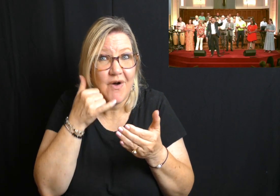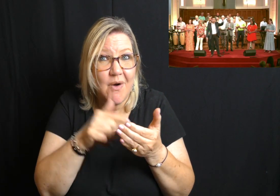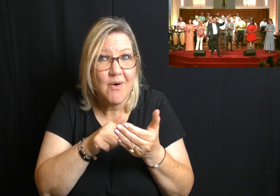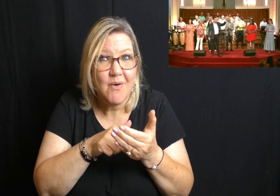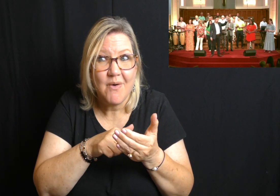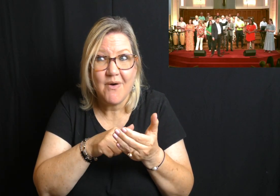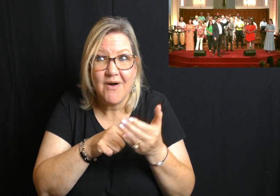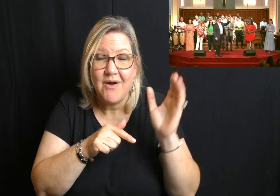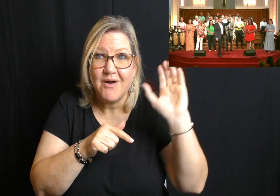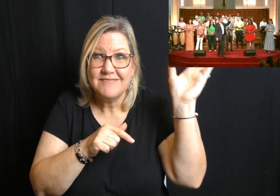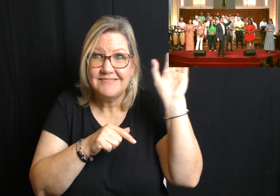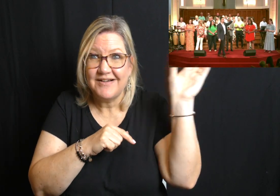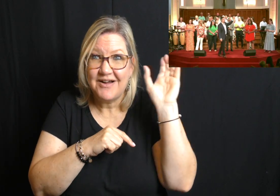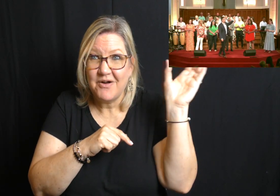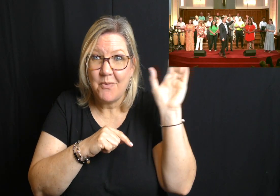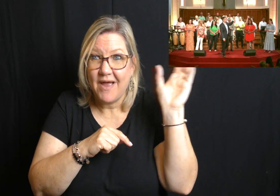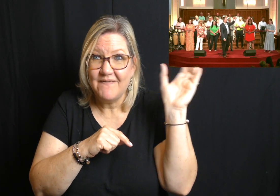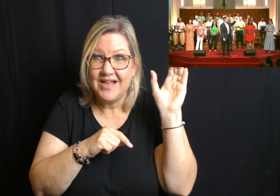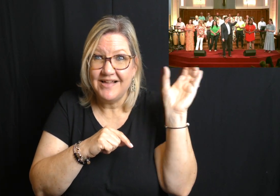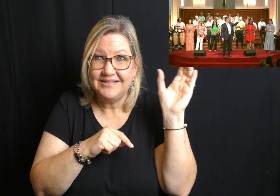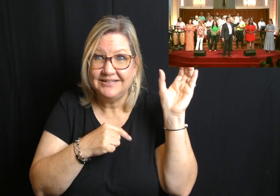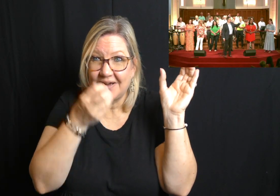Put it in the air and wave it like you don't care.